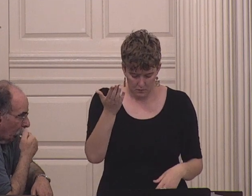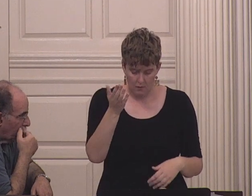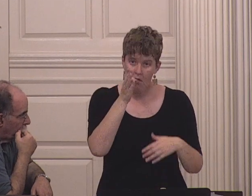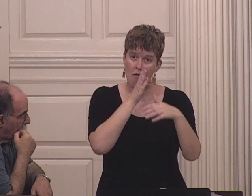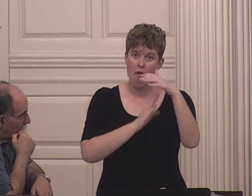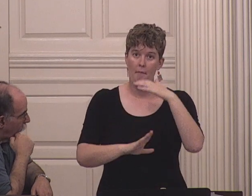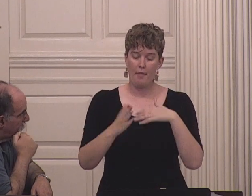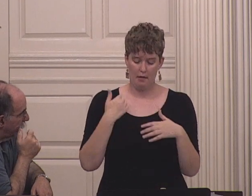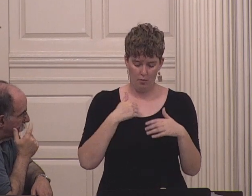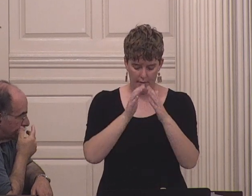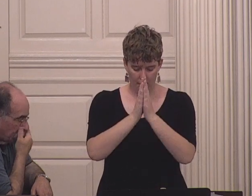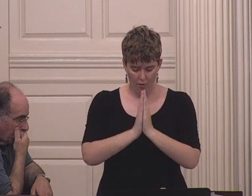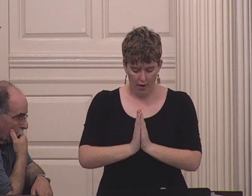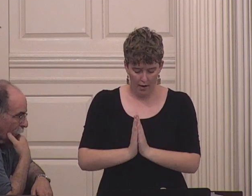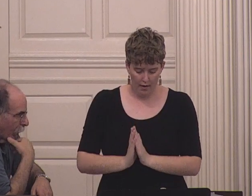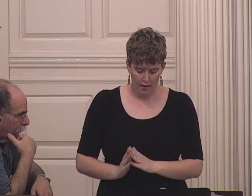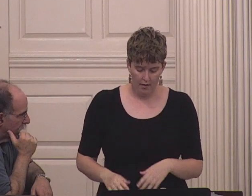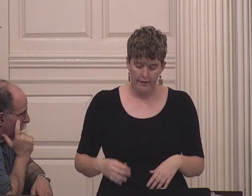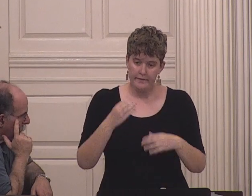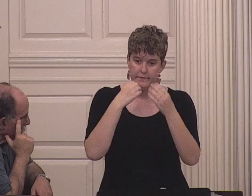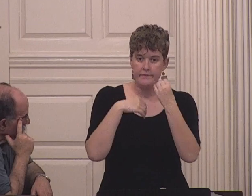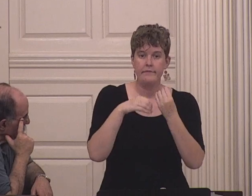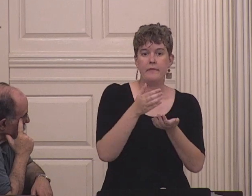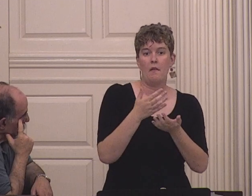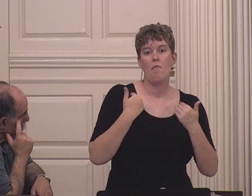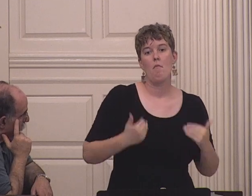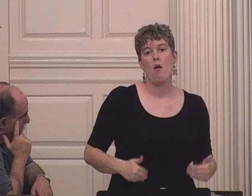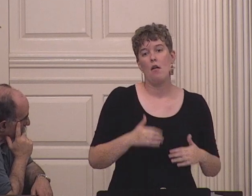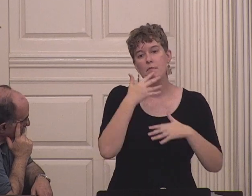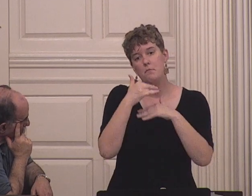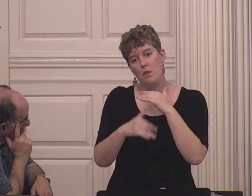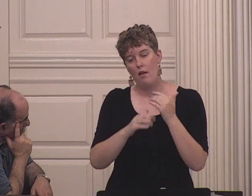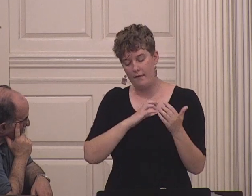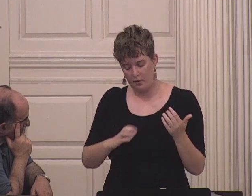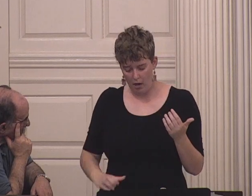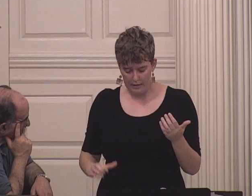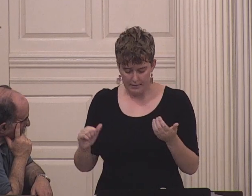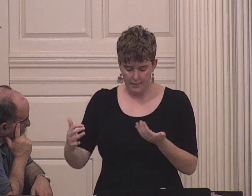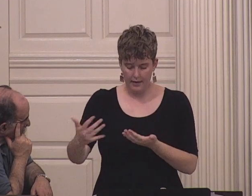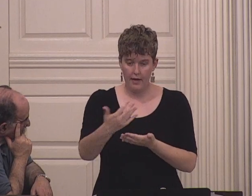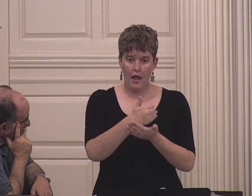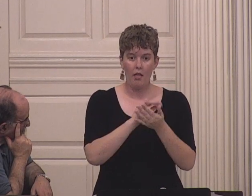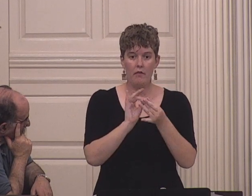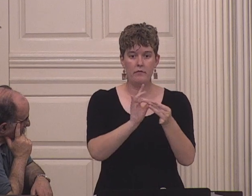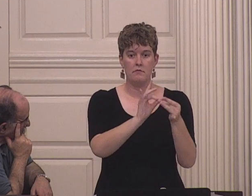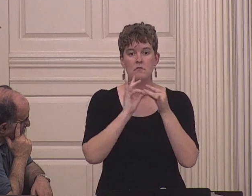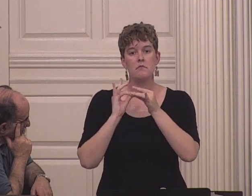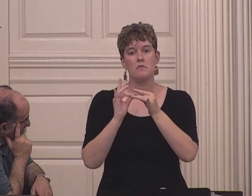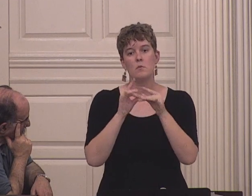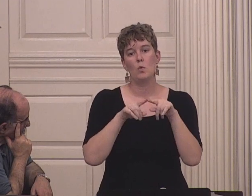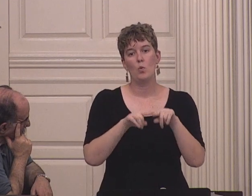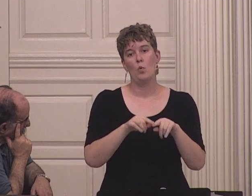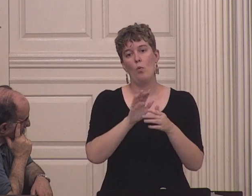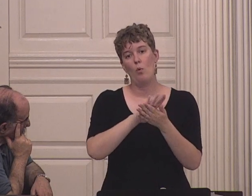pray that, partaking of the body and blood of Christ, we may be gathered into one by the Holy